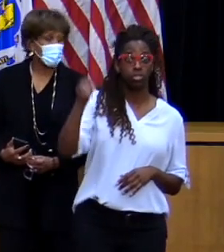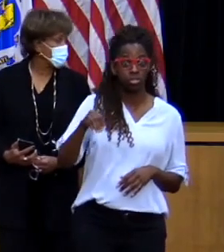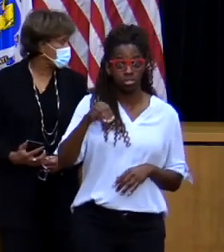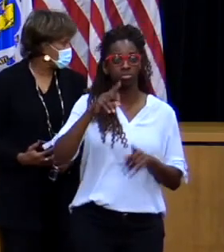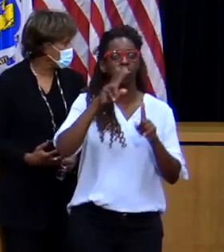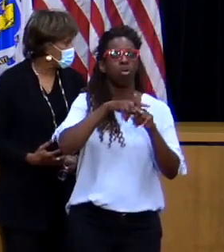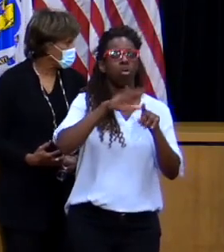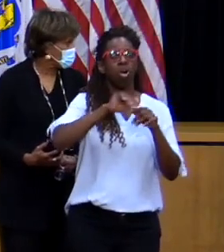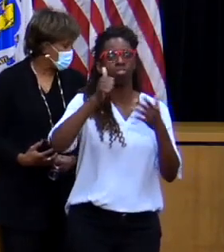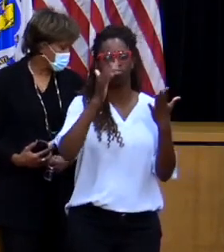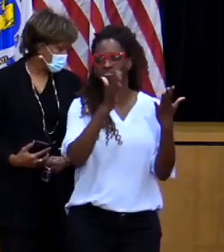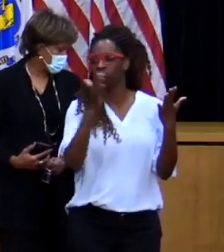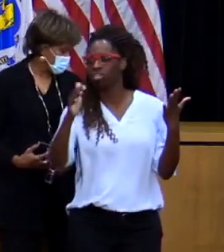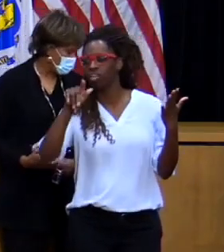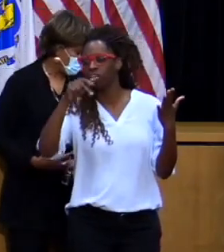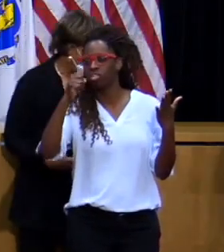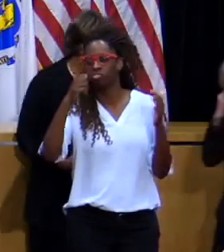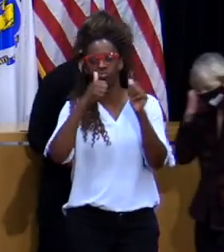Secretary, would you like to clarify?